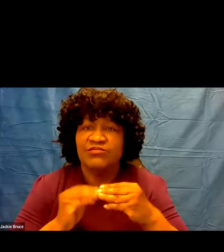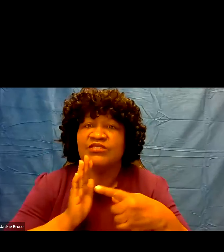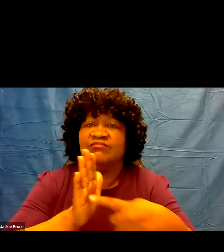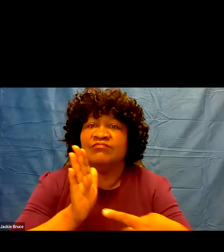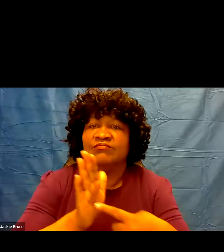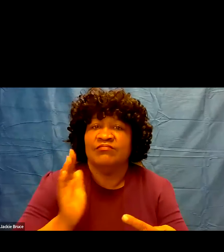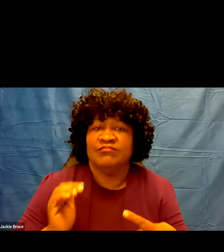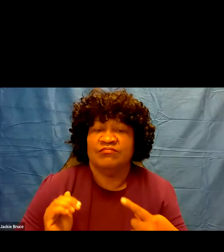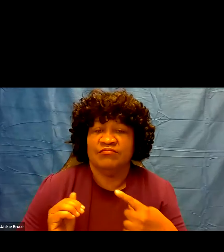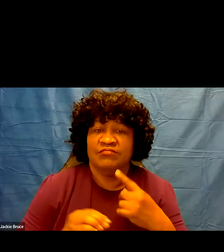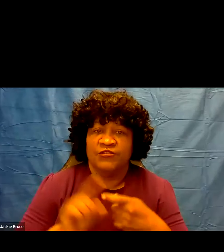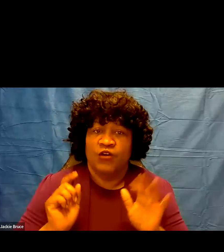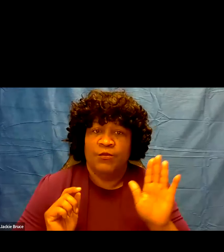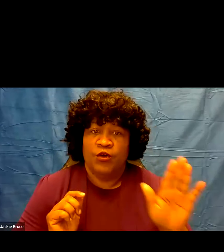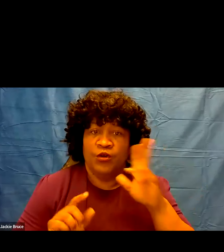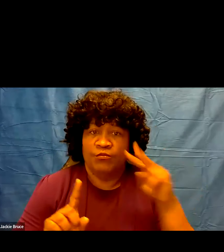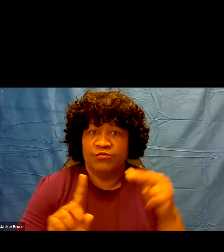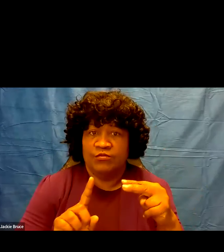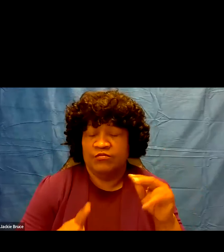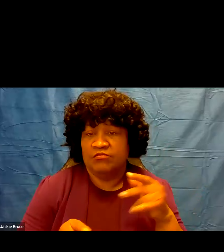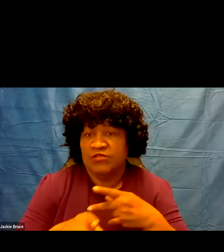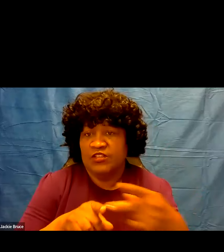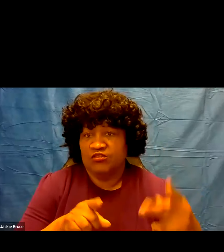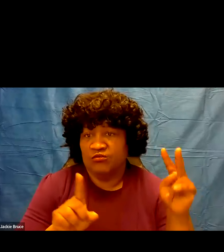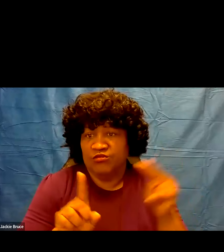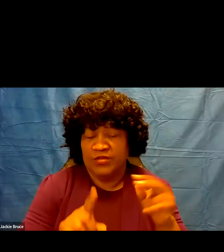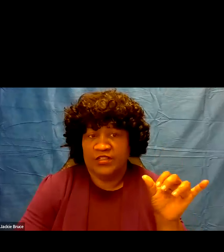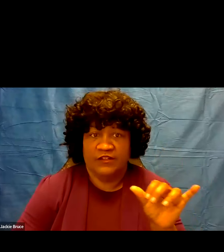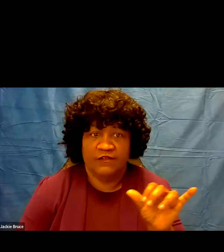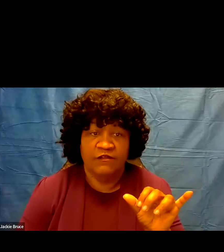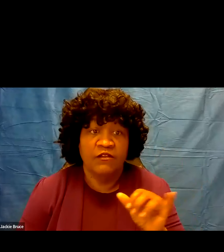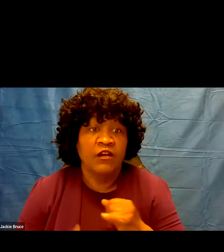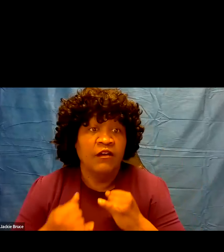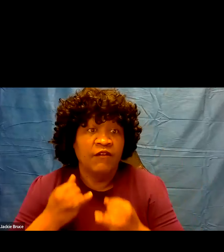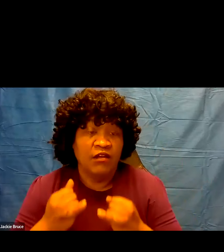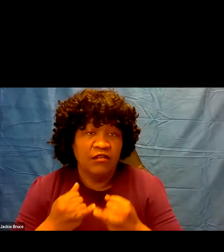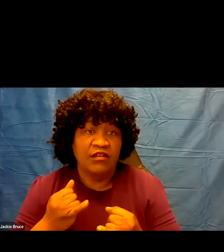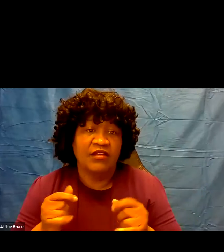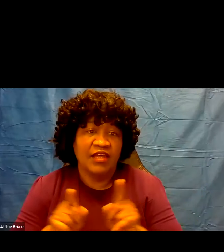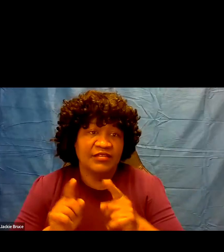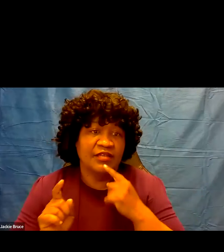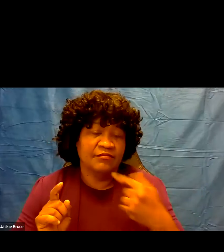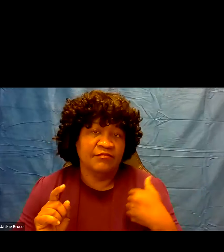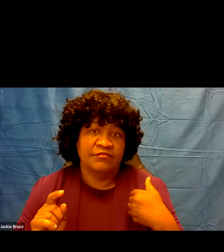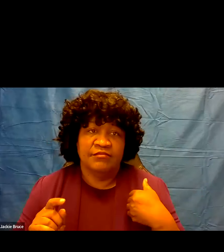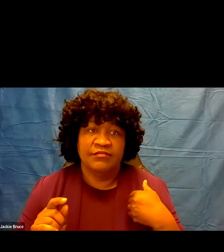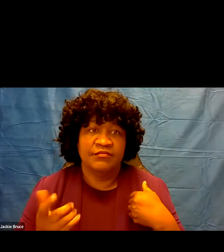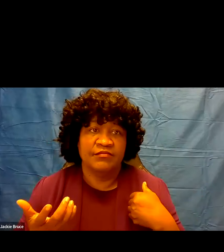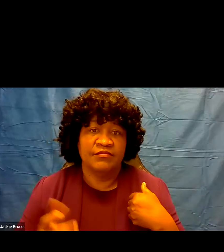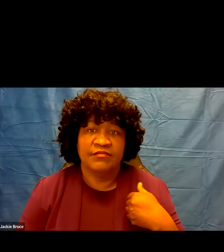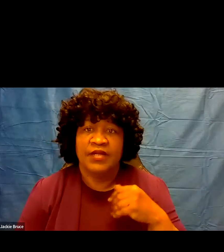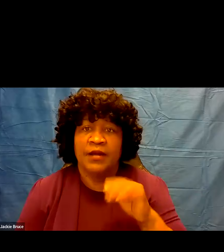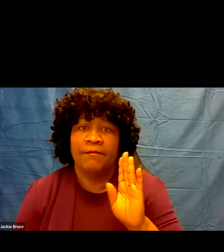and insights from her perspective, from her professional perspective. And then finally, as I mentioned earlier, Pasha